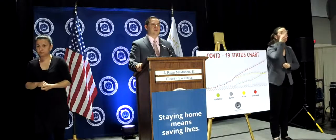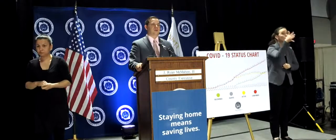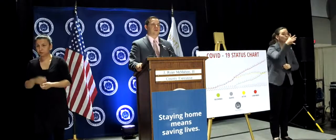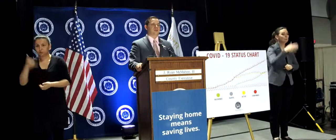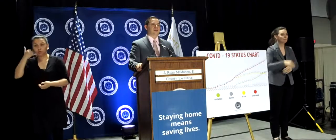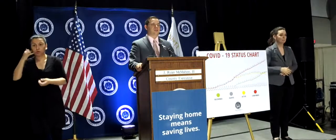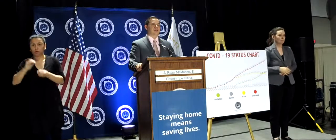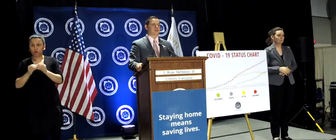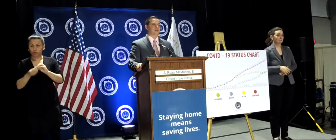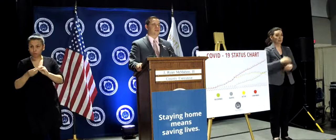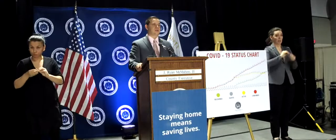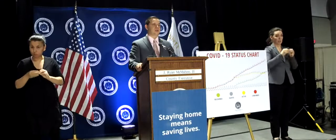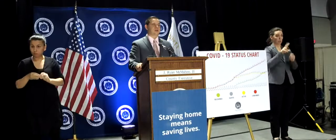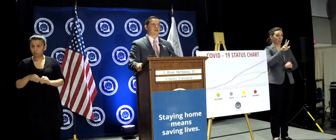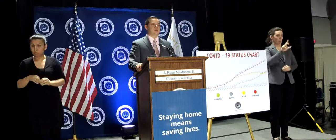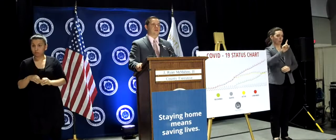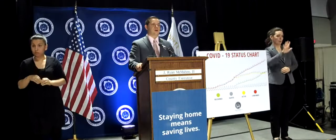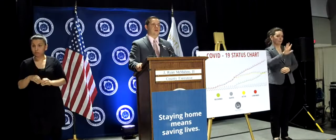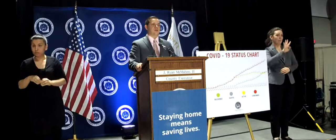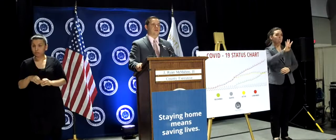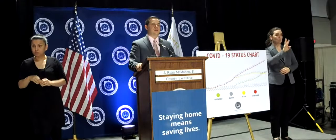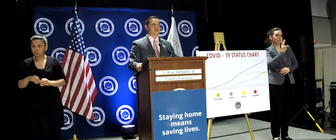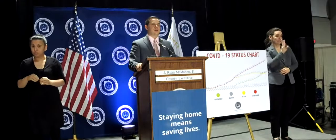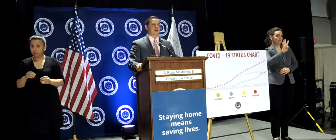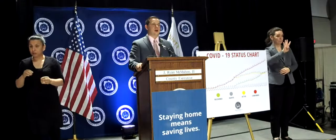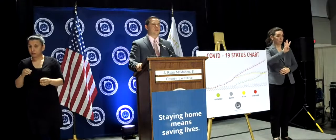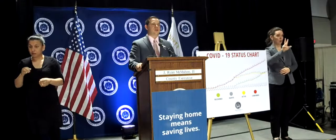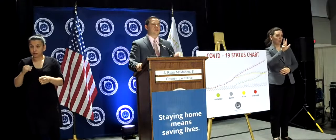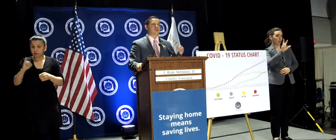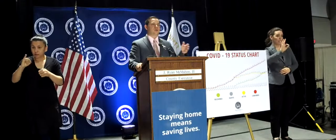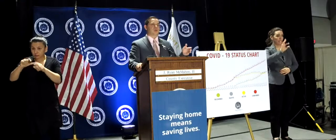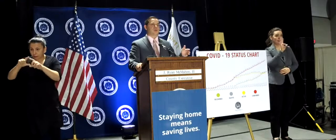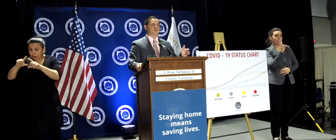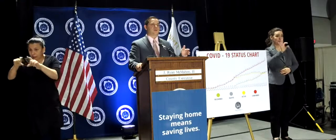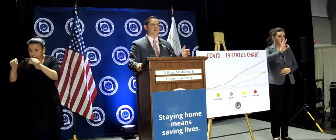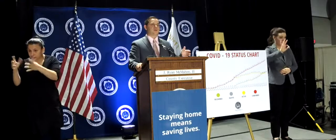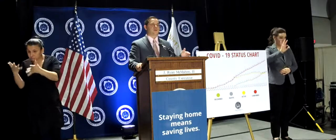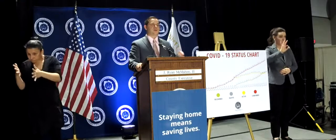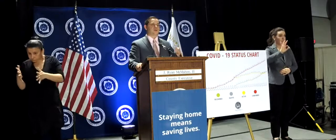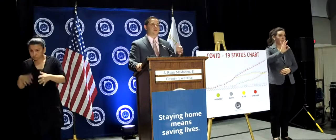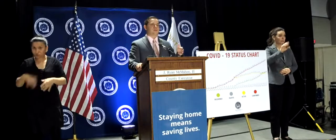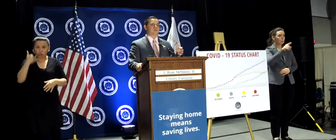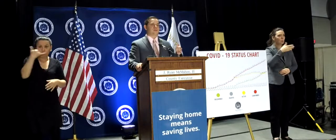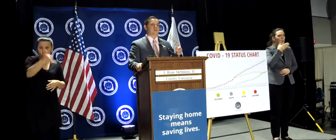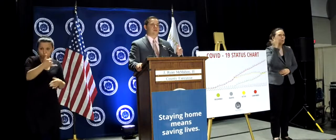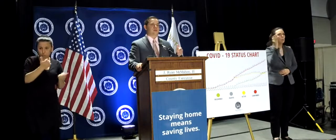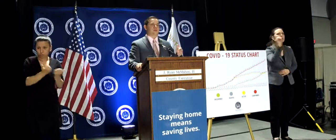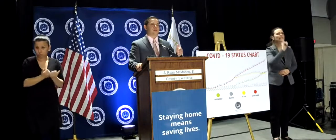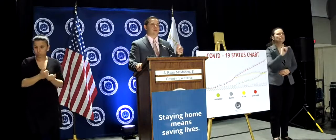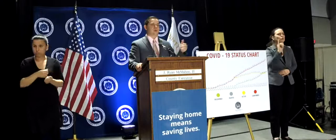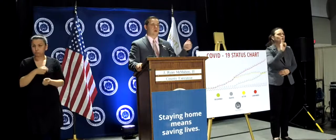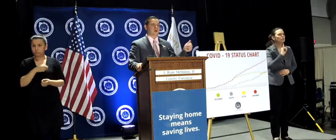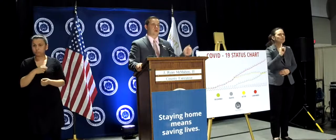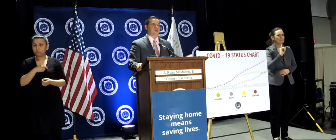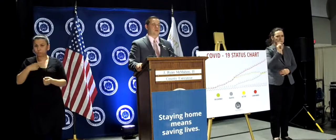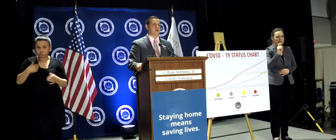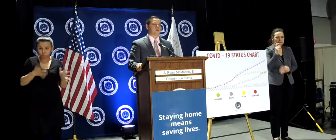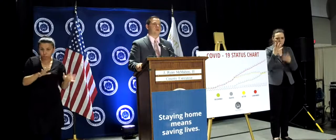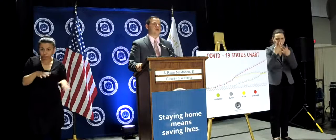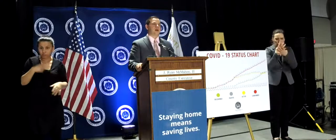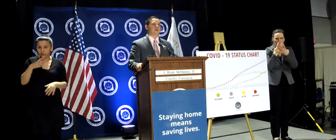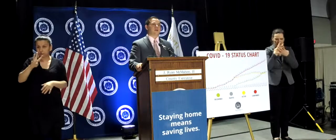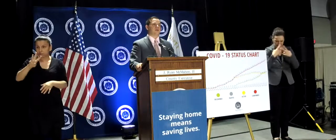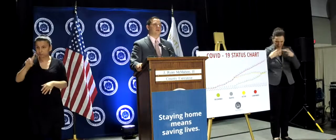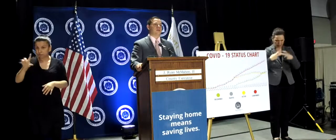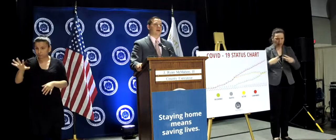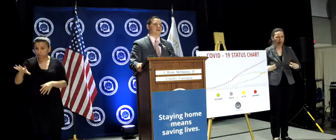a triage testing site. You call this. You'll get screened based off of your symptoms to determine if you go to our Syracuse